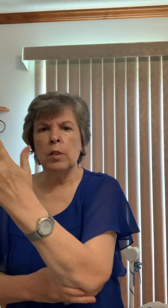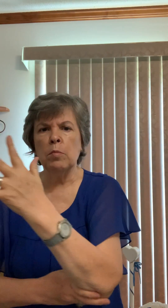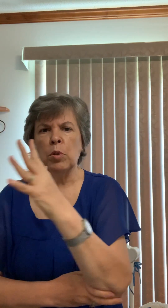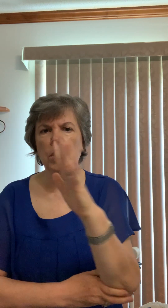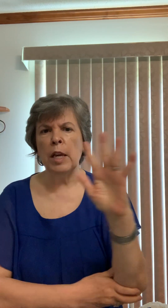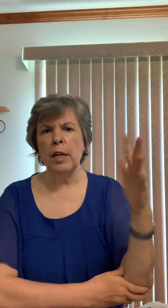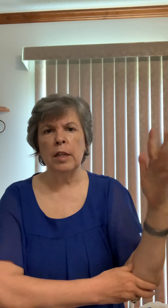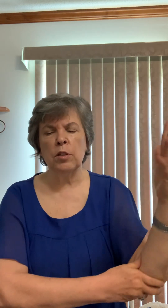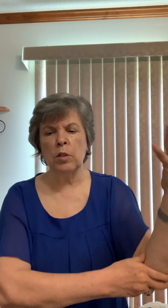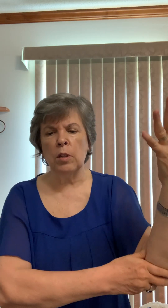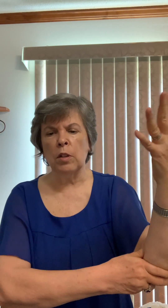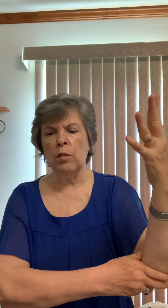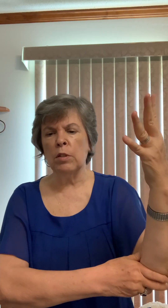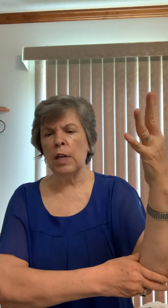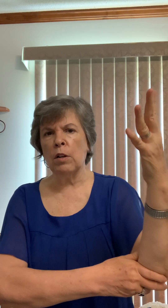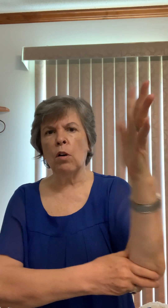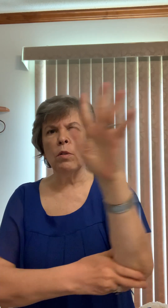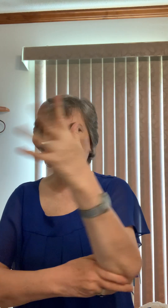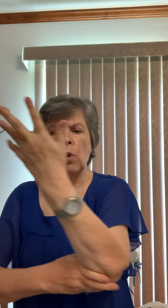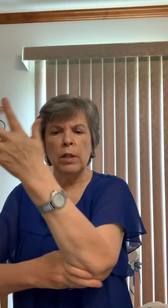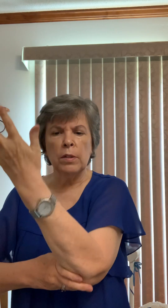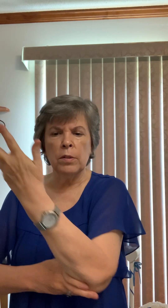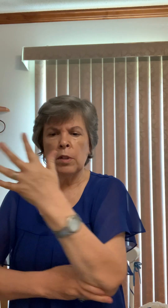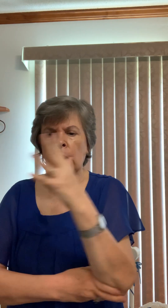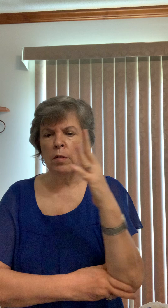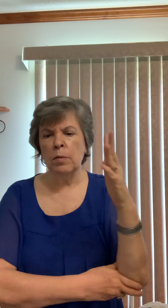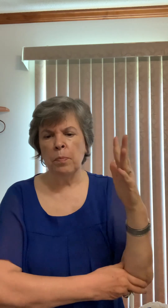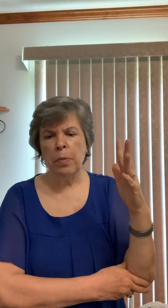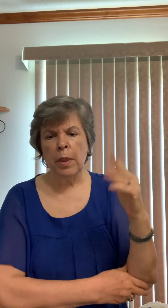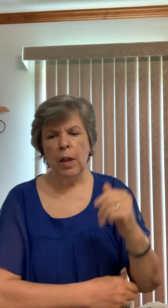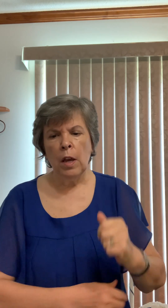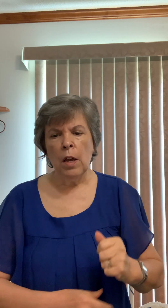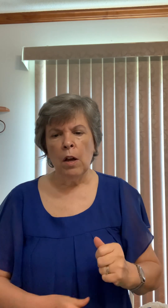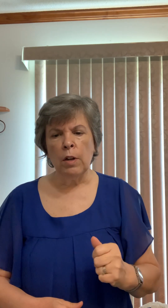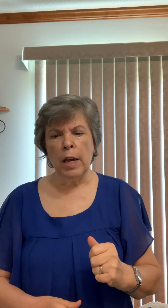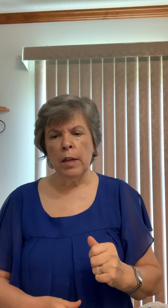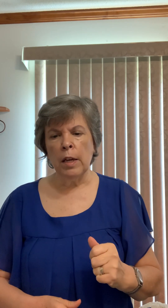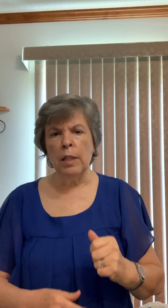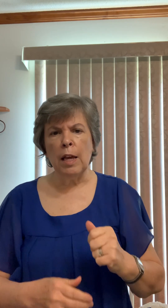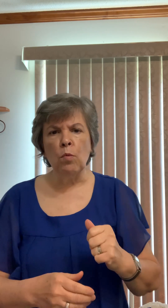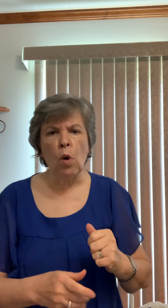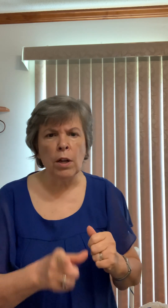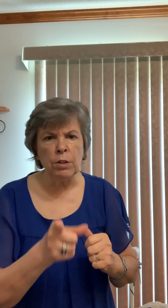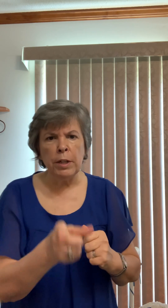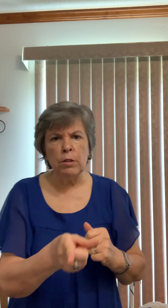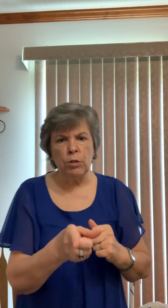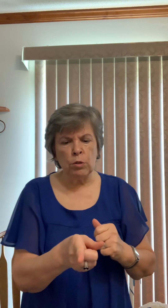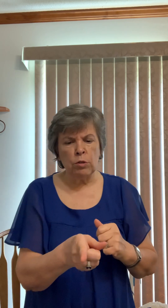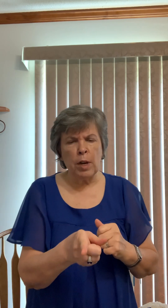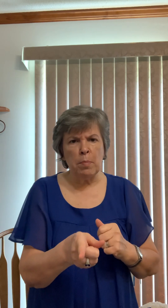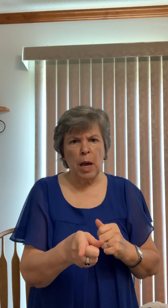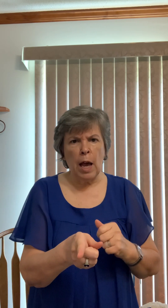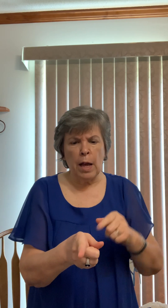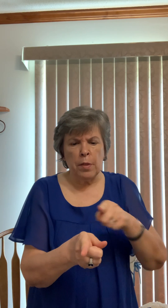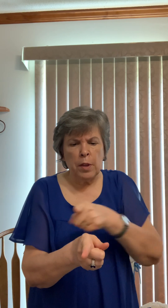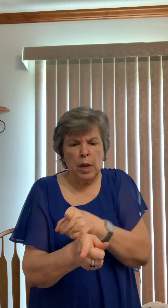put the and, I just included that all in one sign. Okay, and then wander, here's your straight path, and